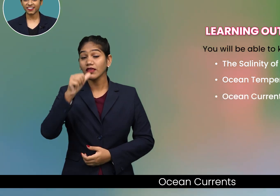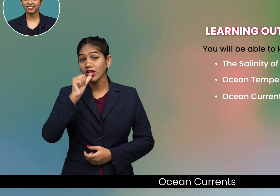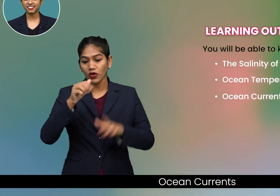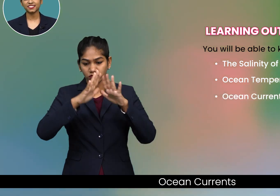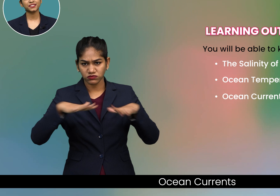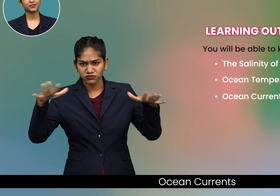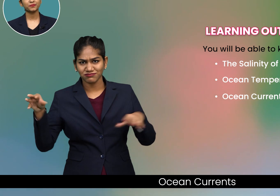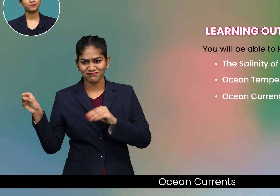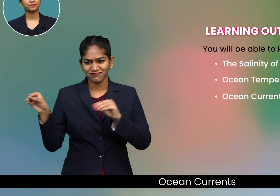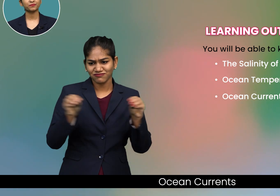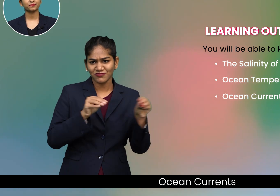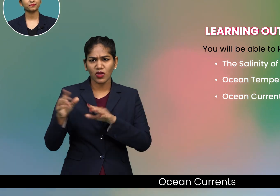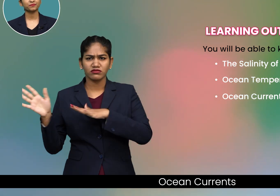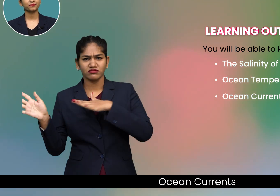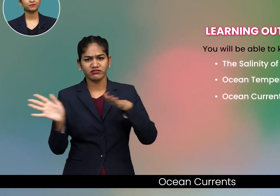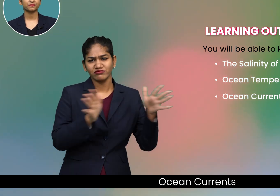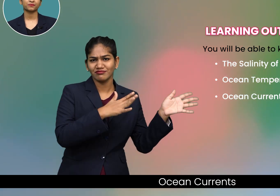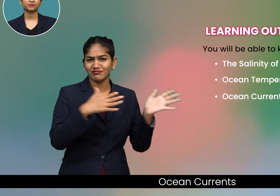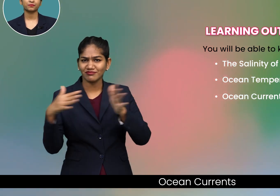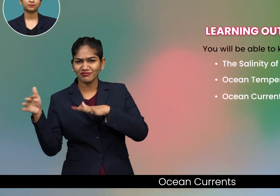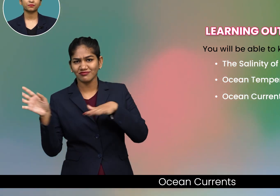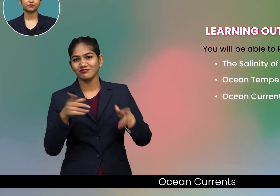ocean currents,